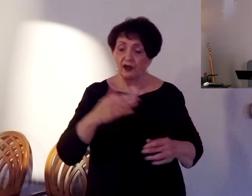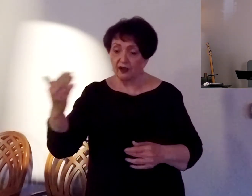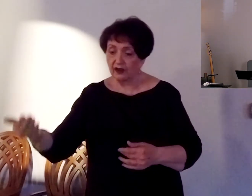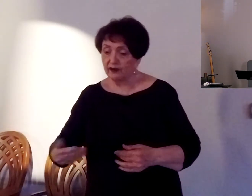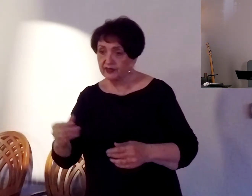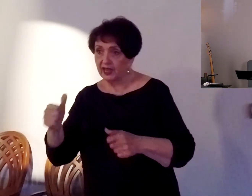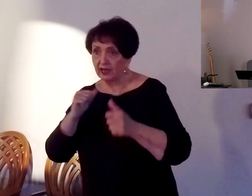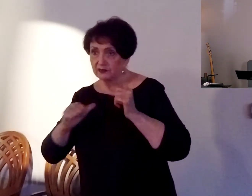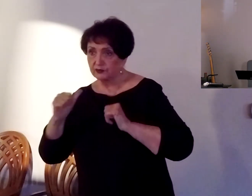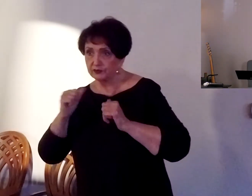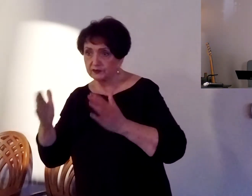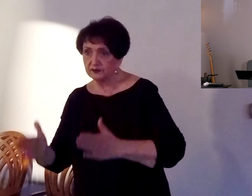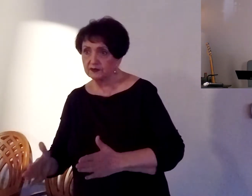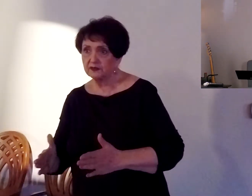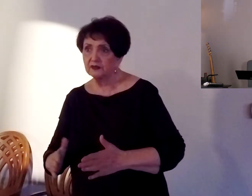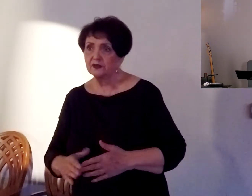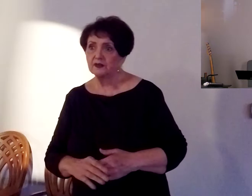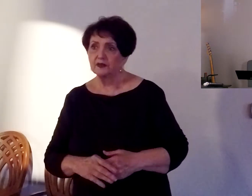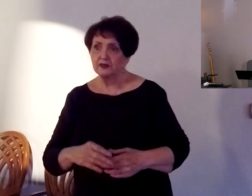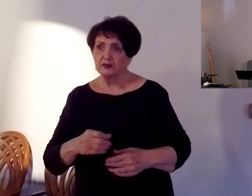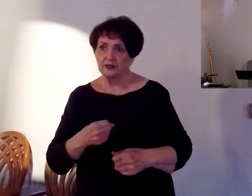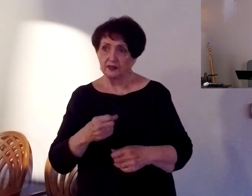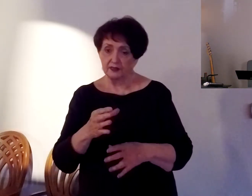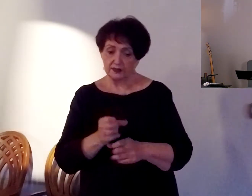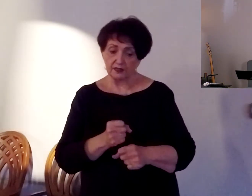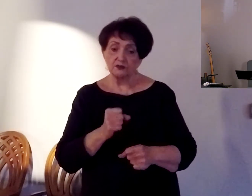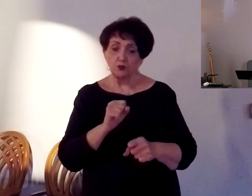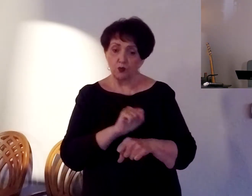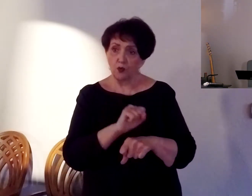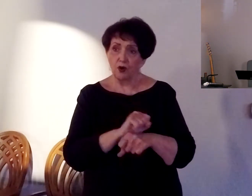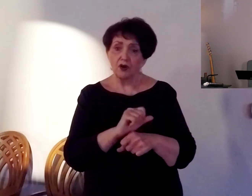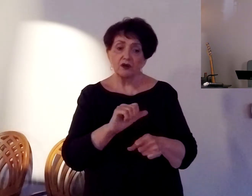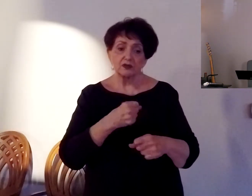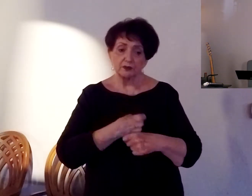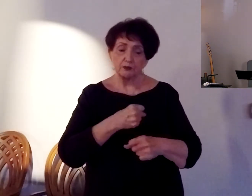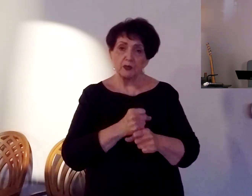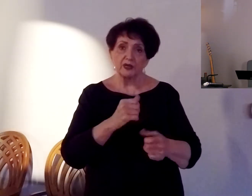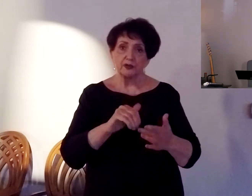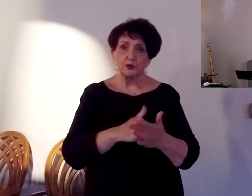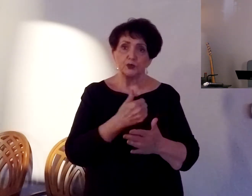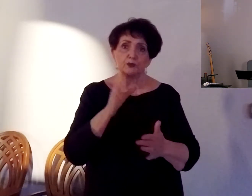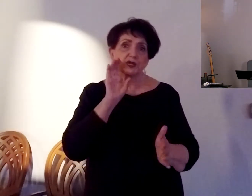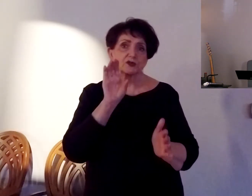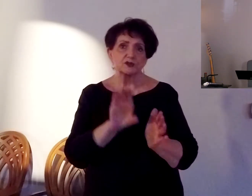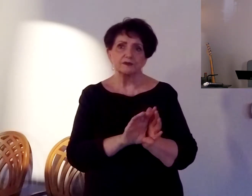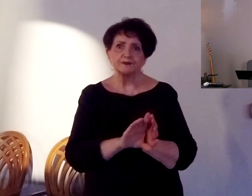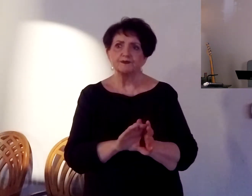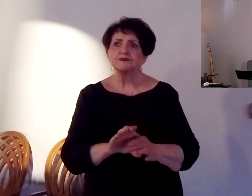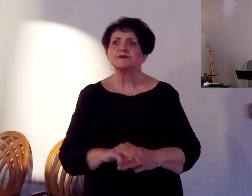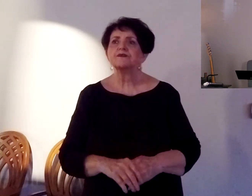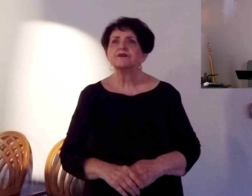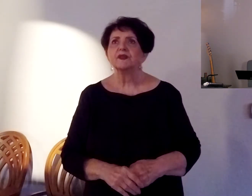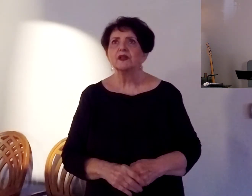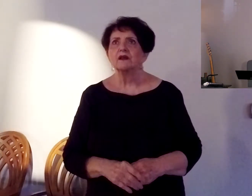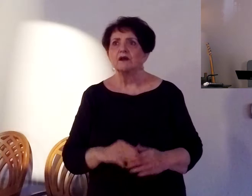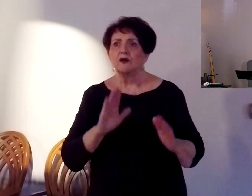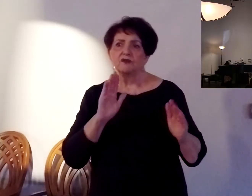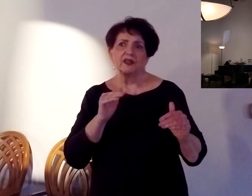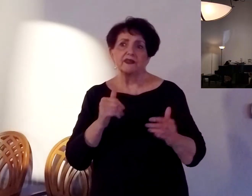got to make the. I mean, it takes work to make a new slide or a new film. So hopefully that's